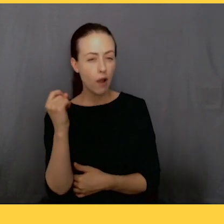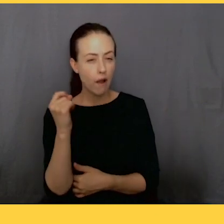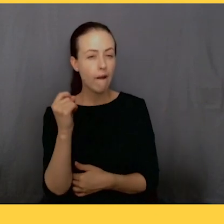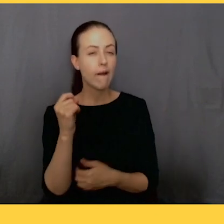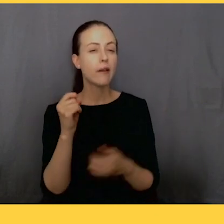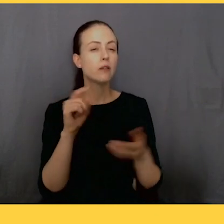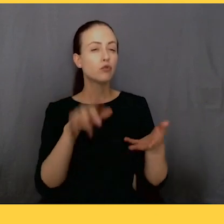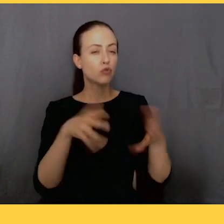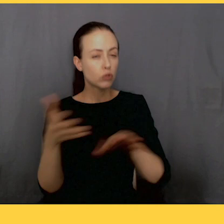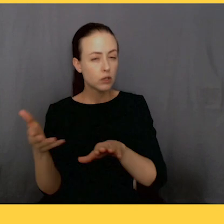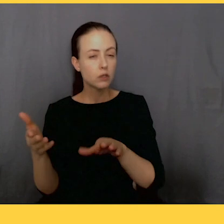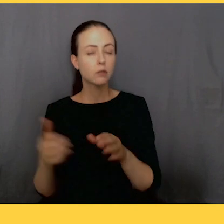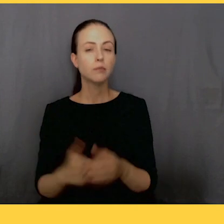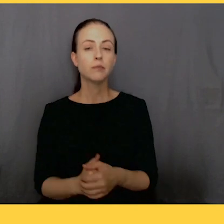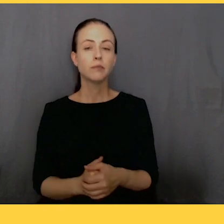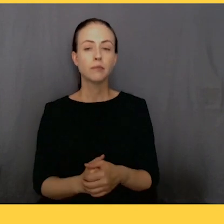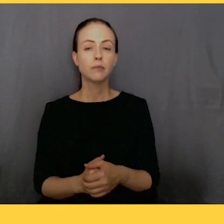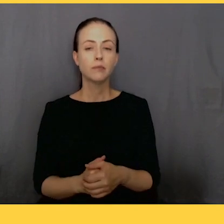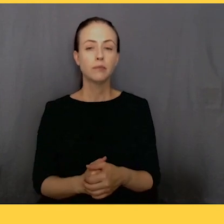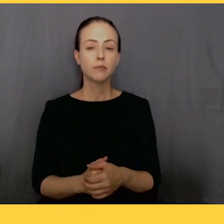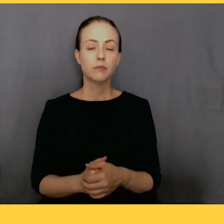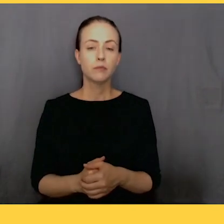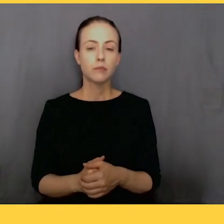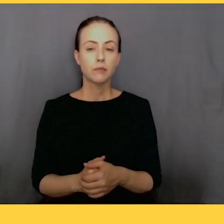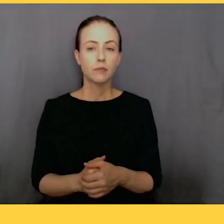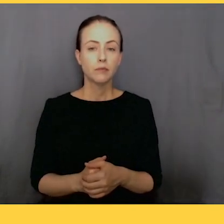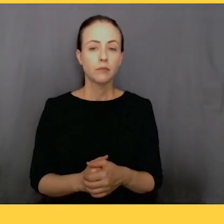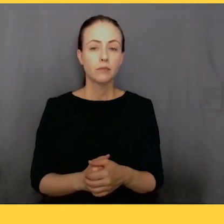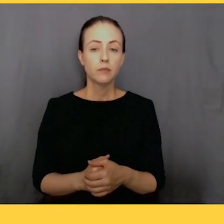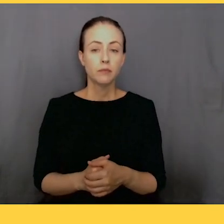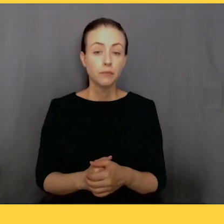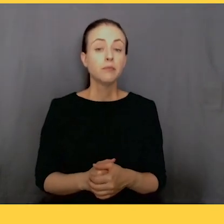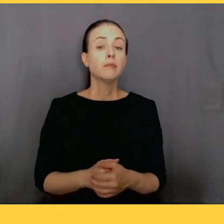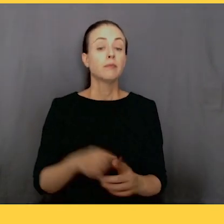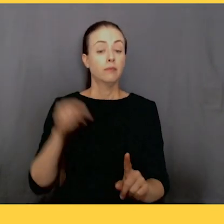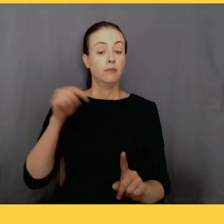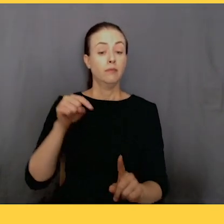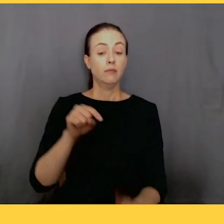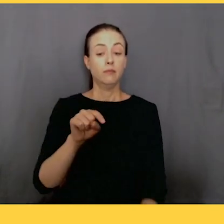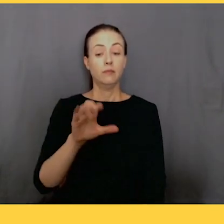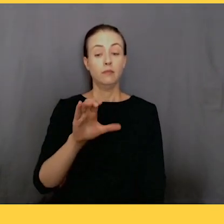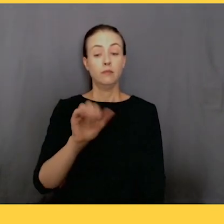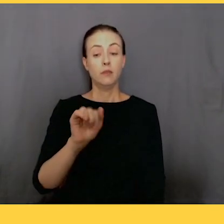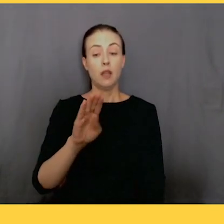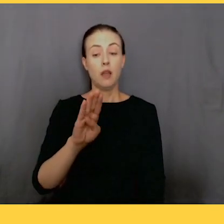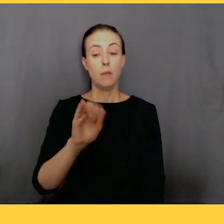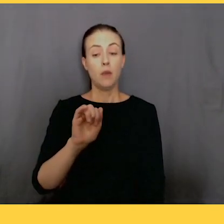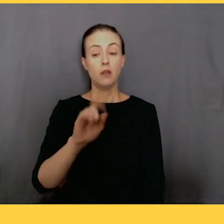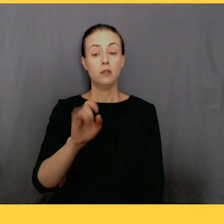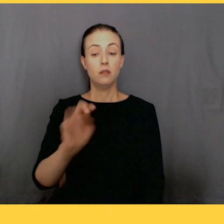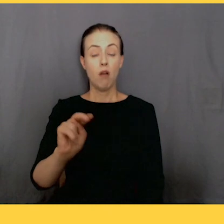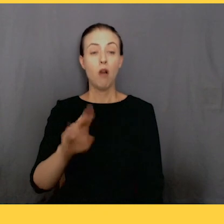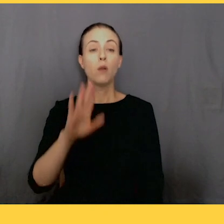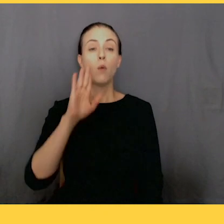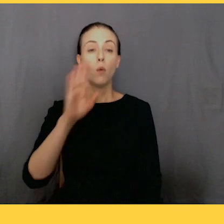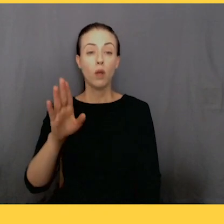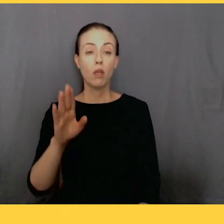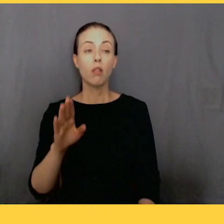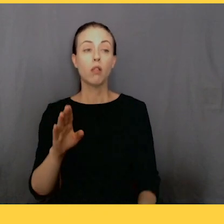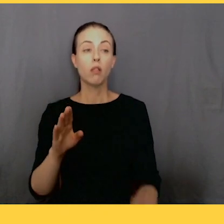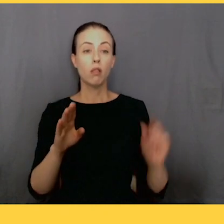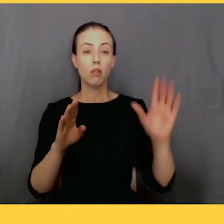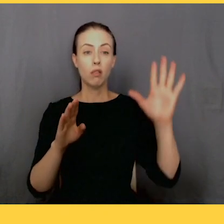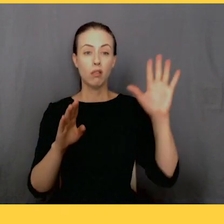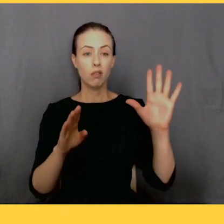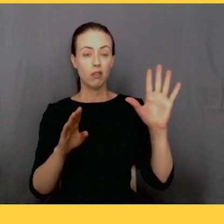Specifically in the Cabazon area, we're going to be trimming along the distribution line, and this work is scheduled in